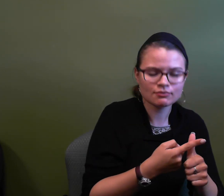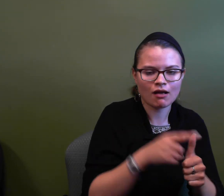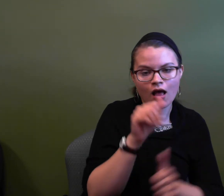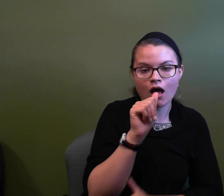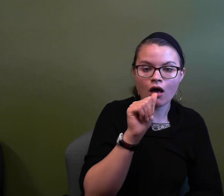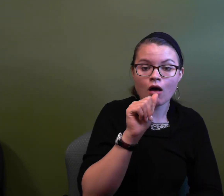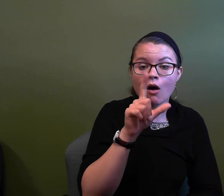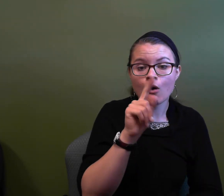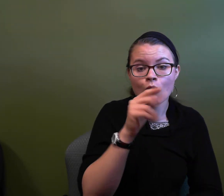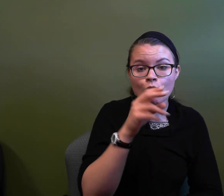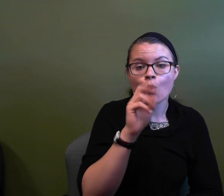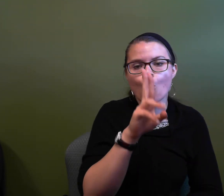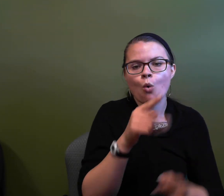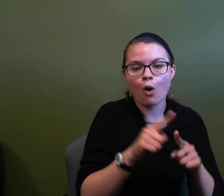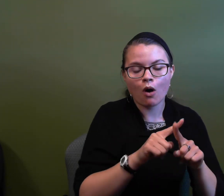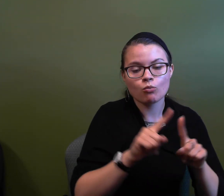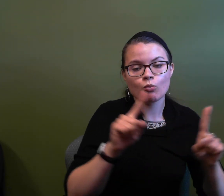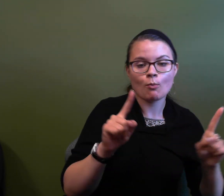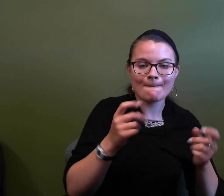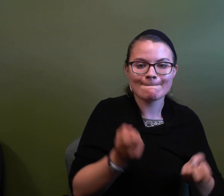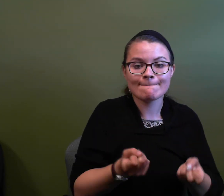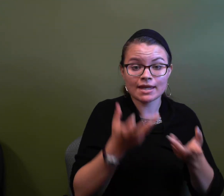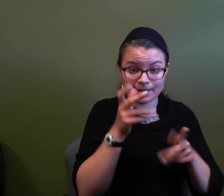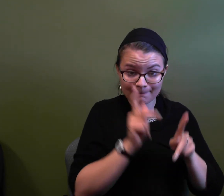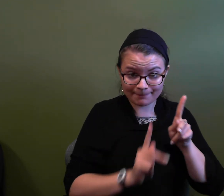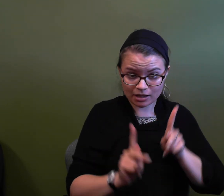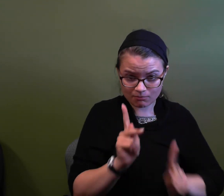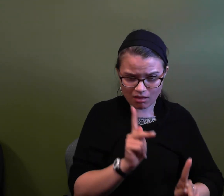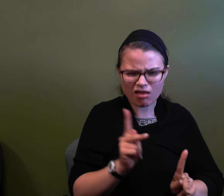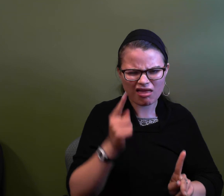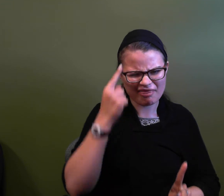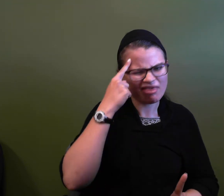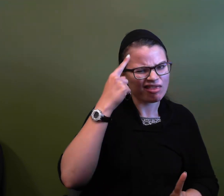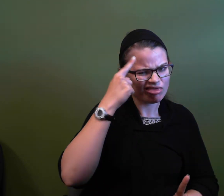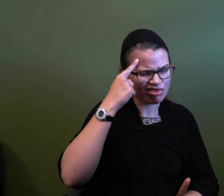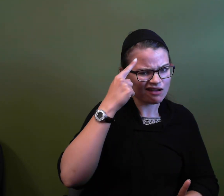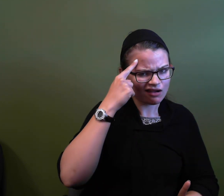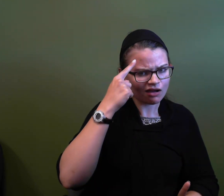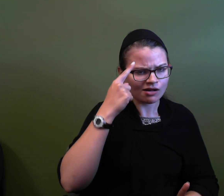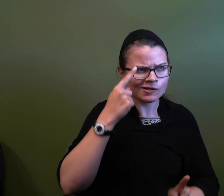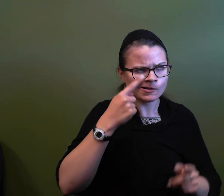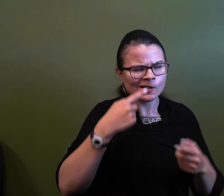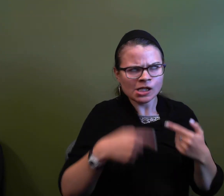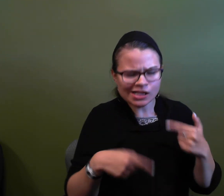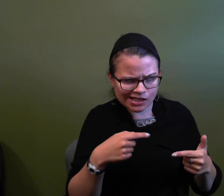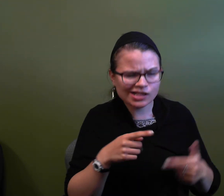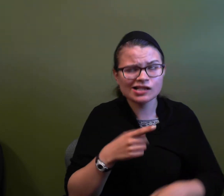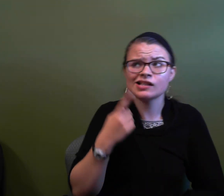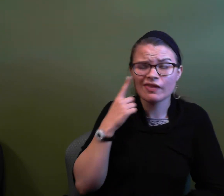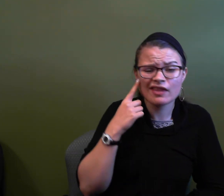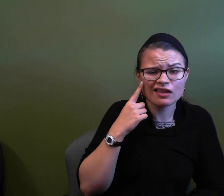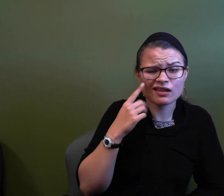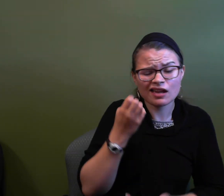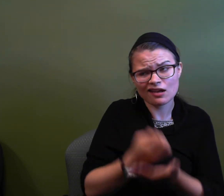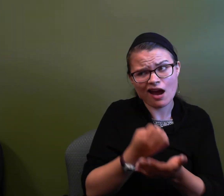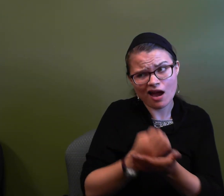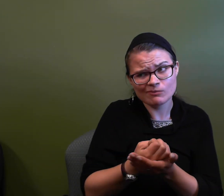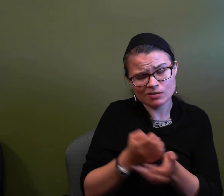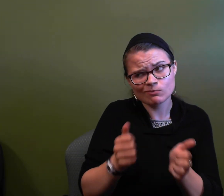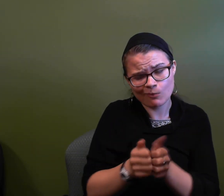meaning people, we could also say many people, although many would argue that the economy is the most important